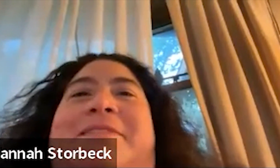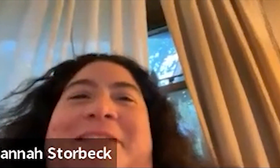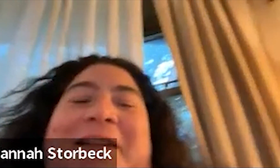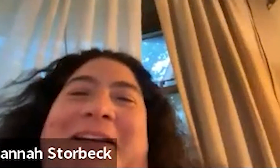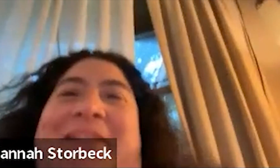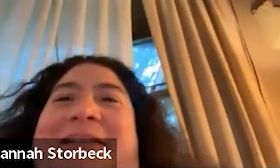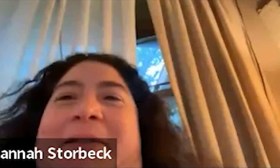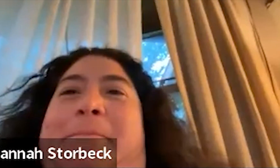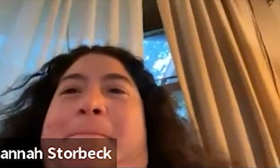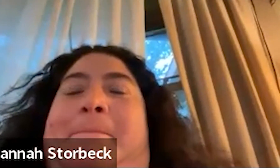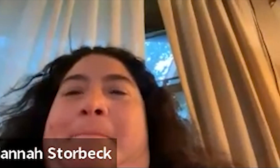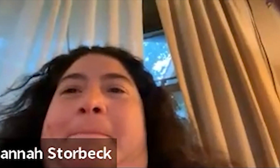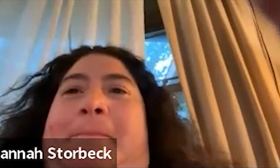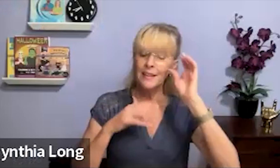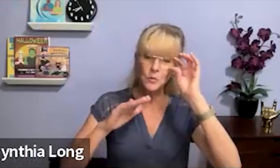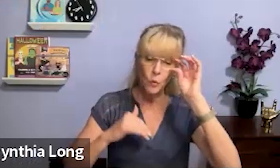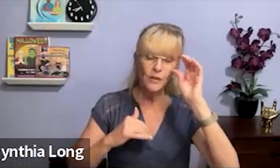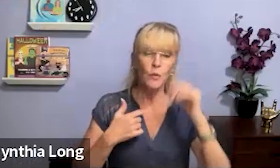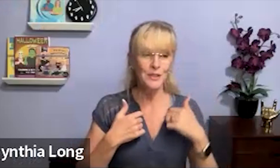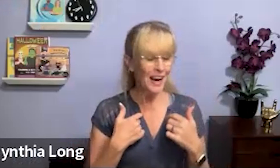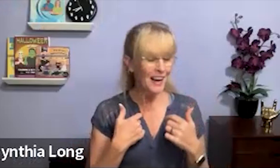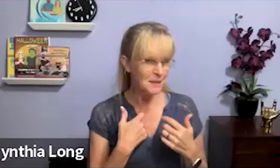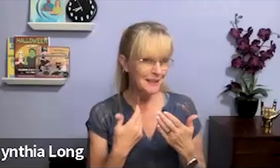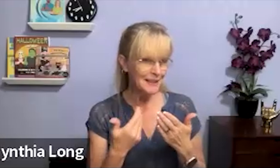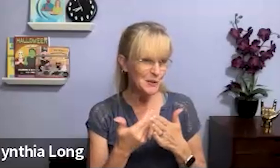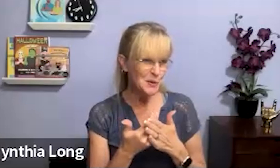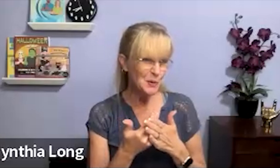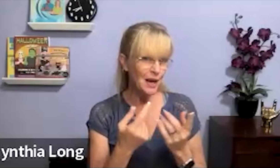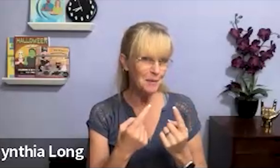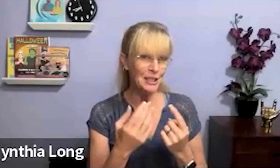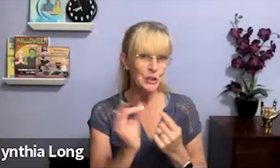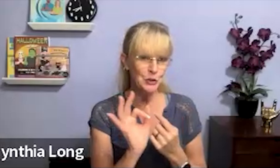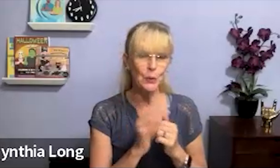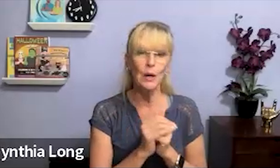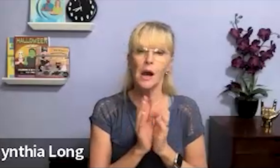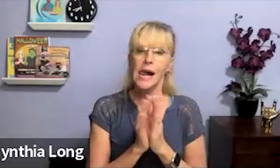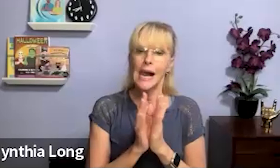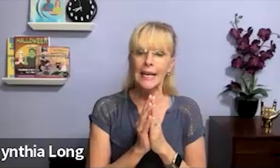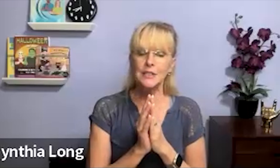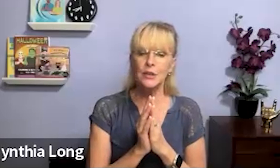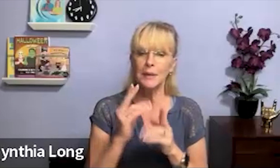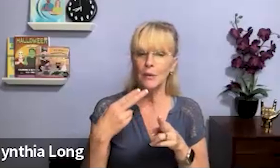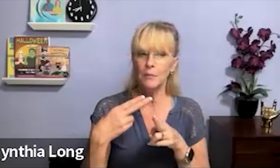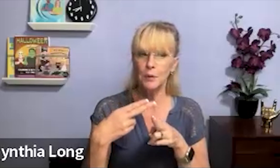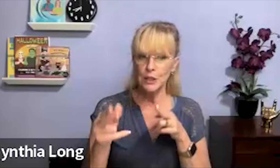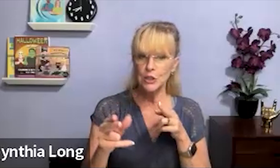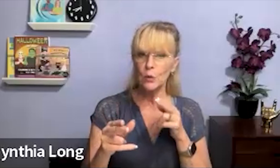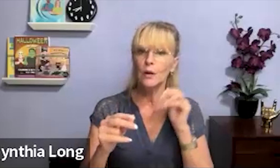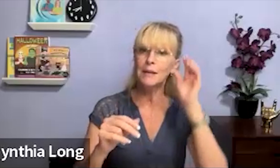do. Okay, this is wonderful. We do have something new coming too, and it's going to be pretty short, but